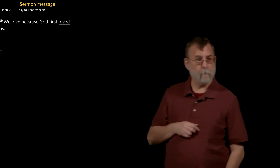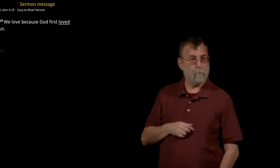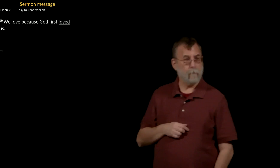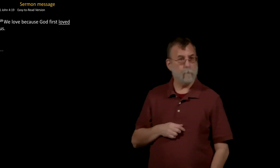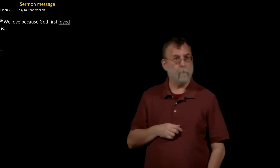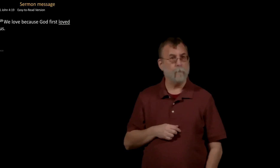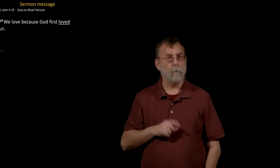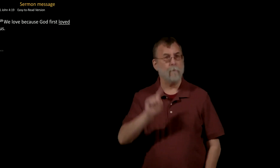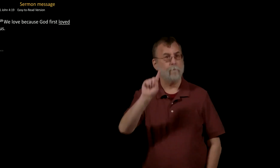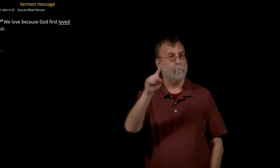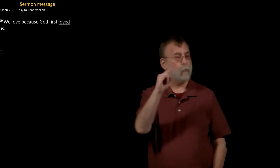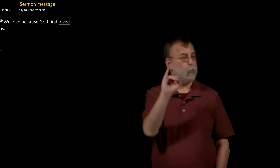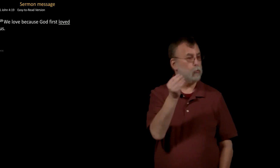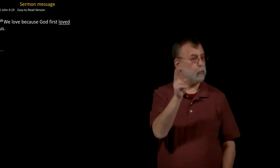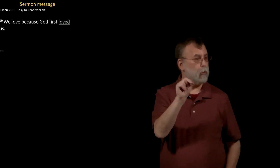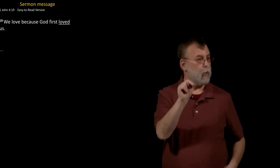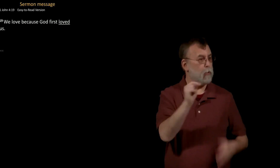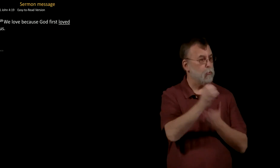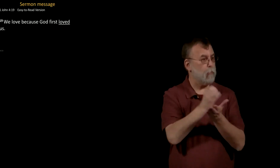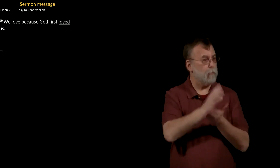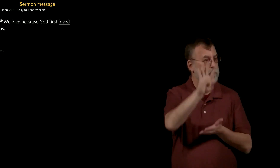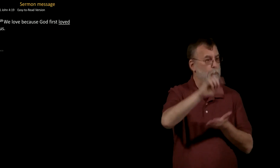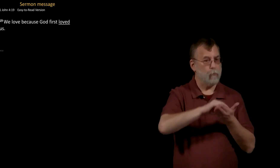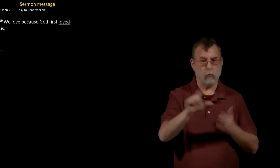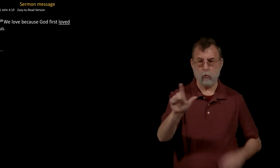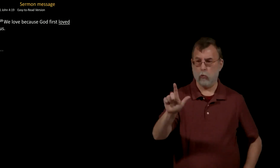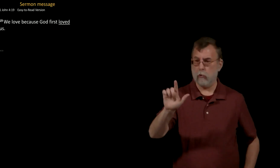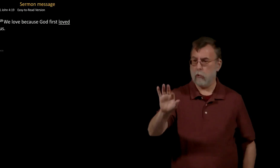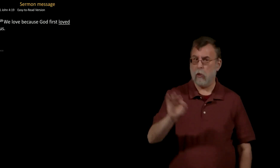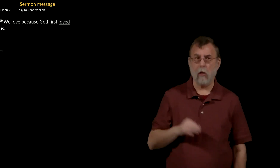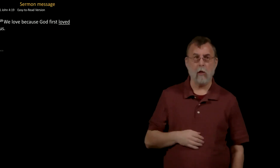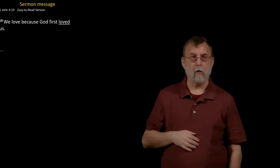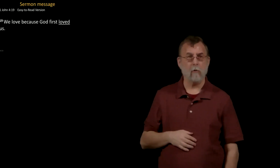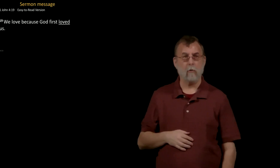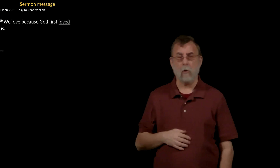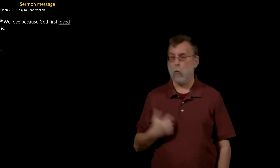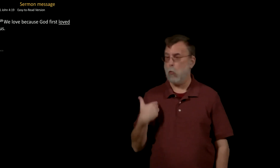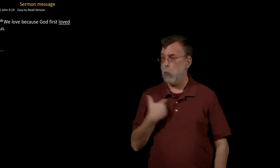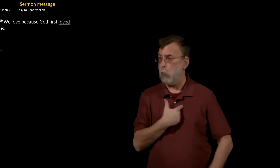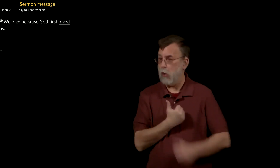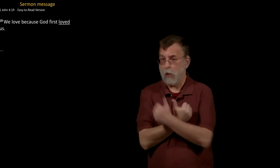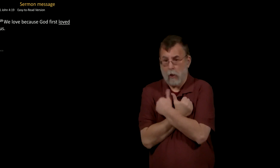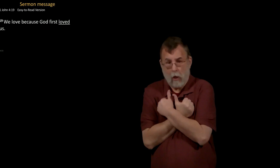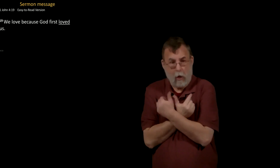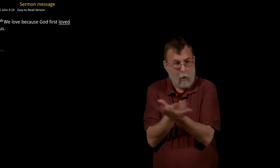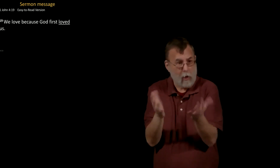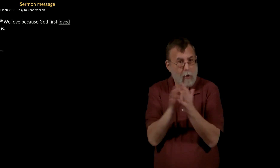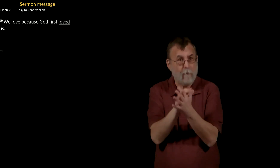You see this verse, 1 John chapter 4, verse 19. We